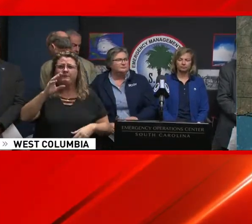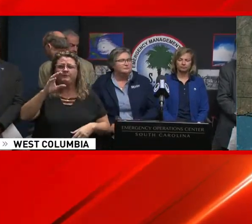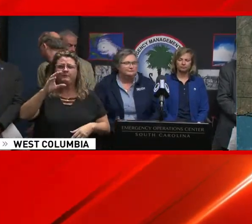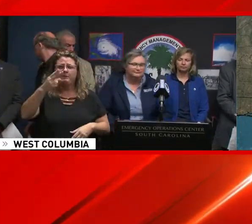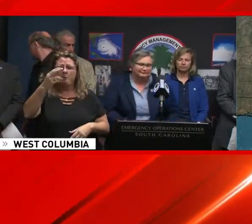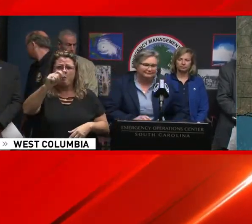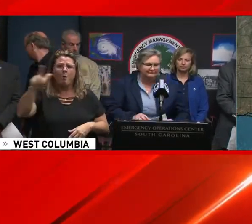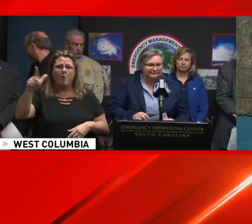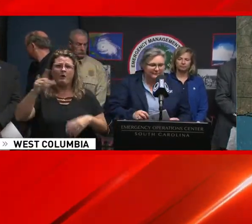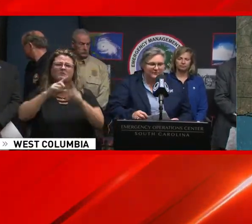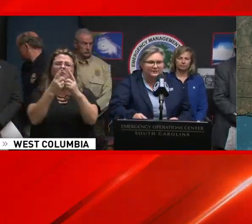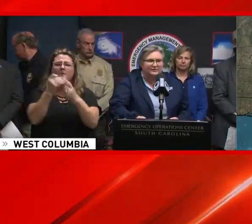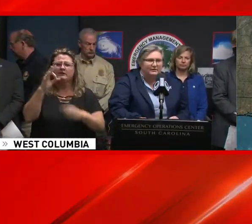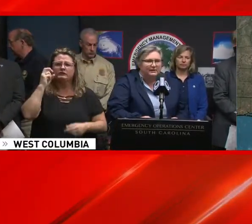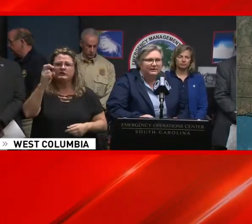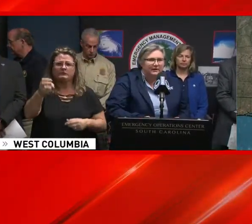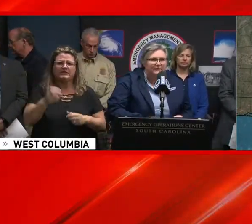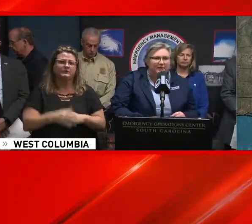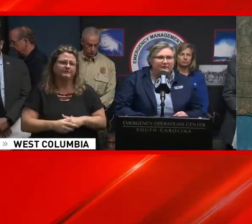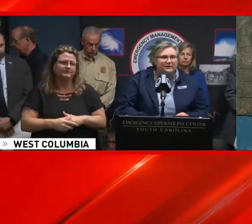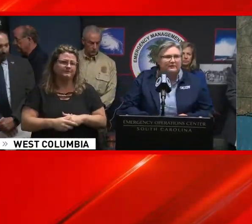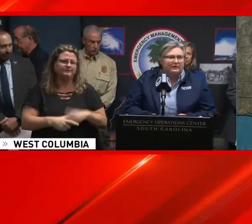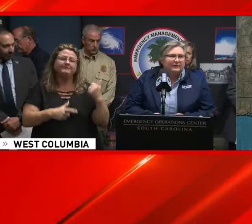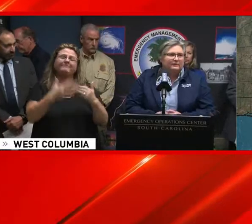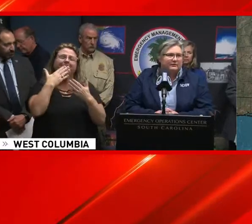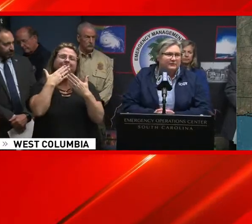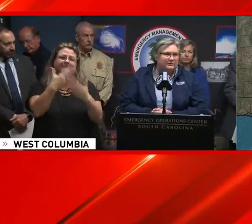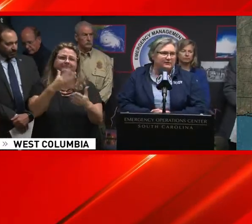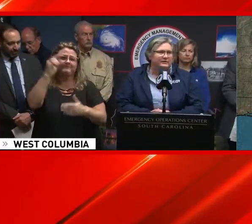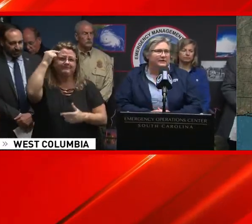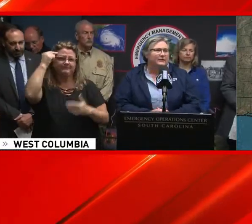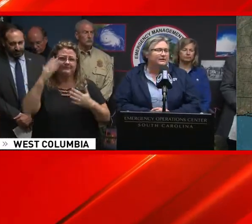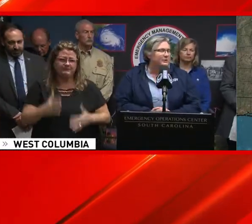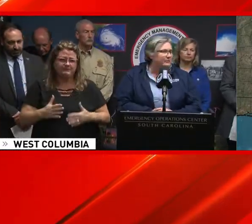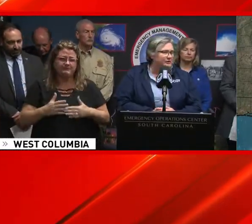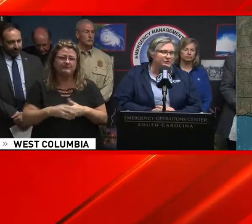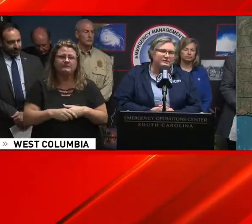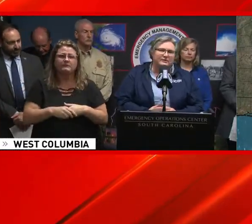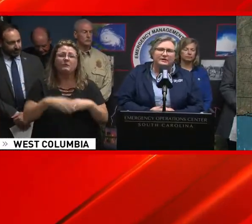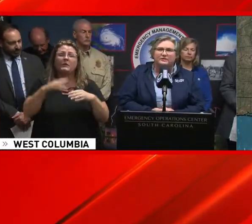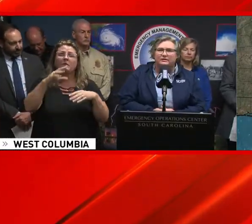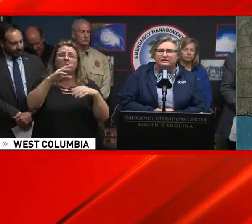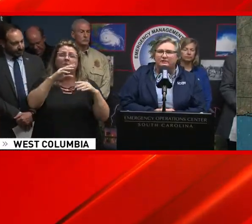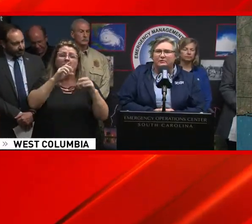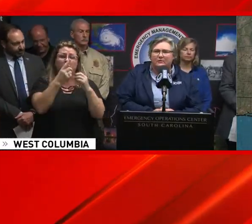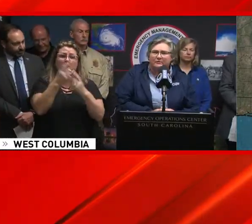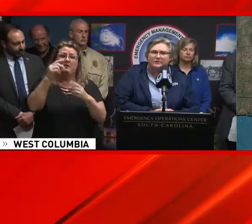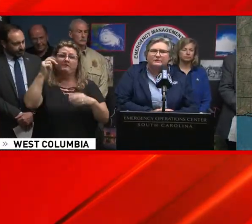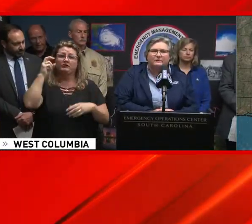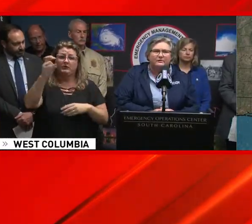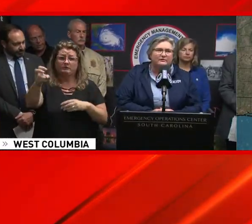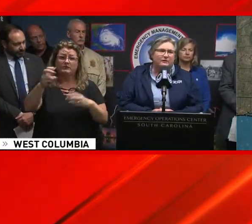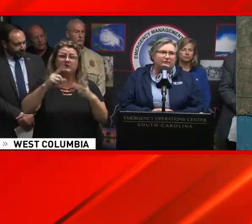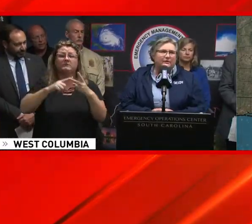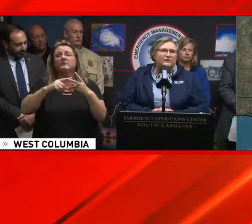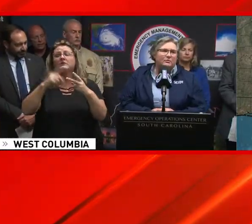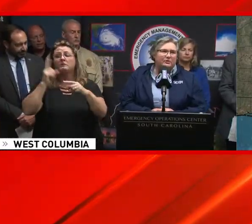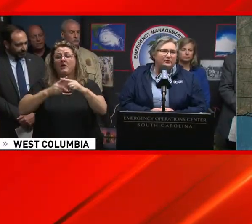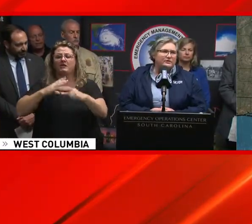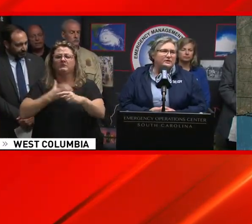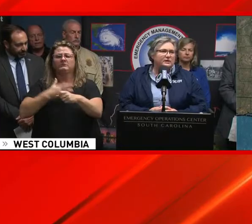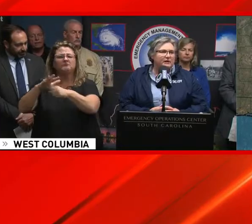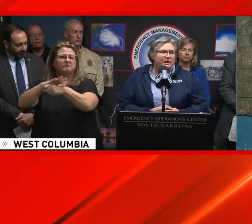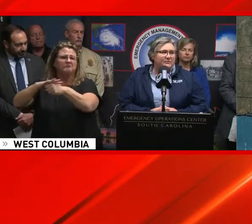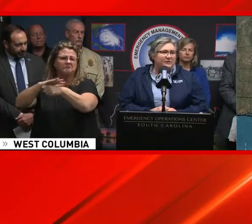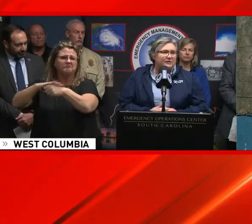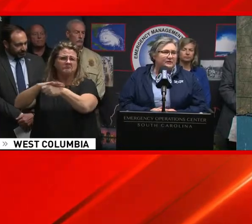Department of Transportation. Thank you, Governor. The Department of Transportation, in cooperation with a lot of our local